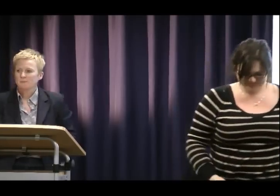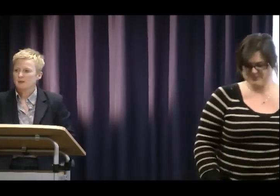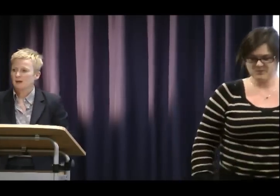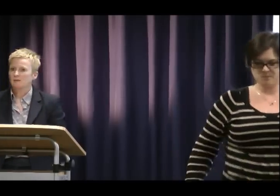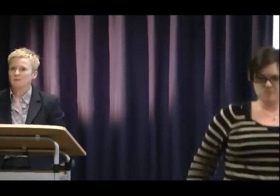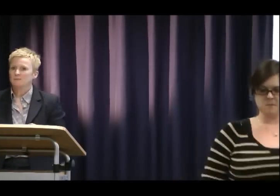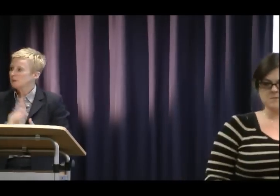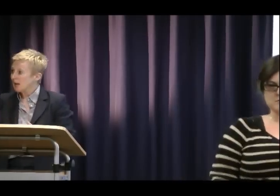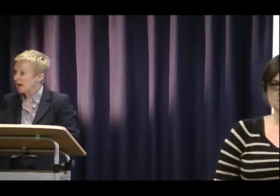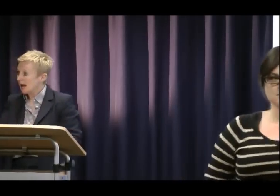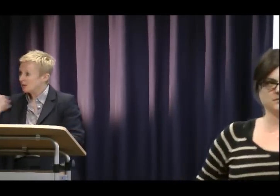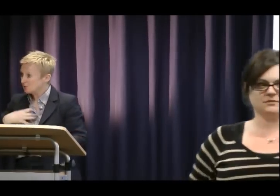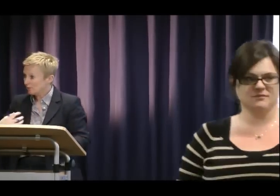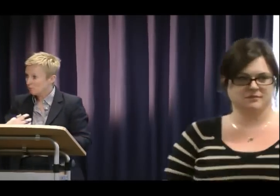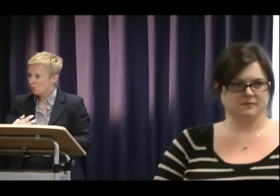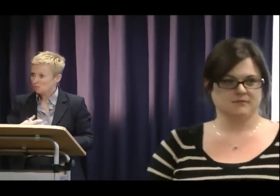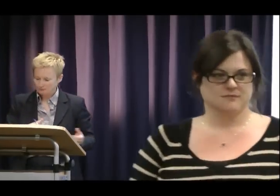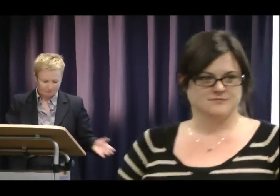arena.